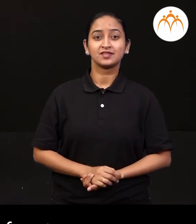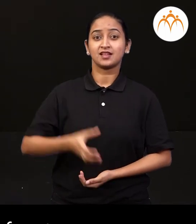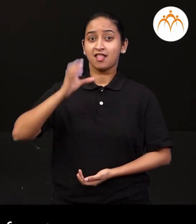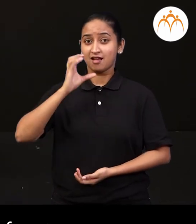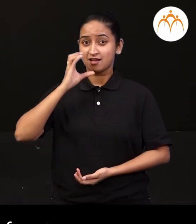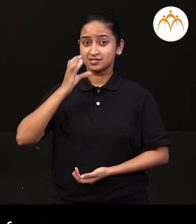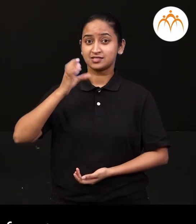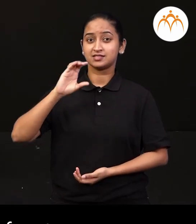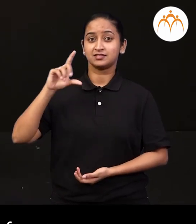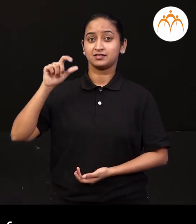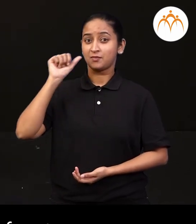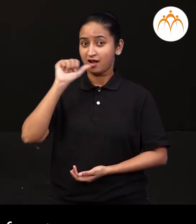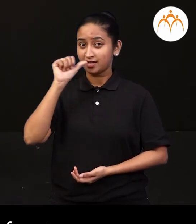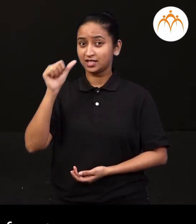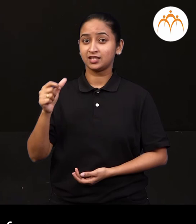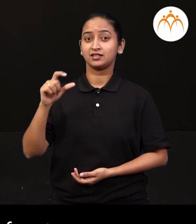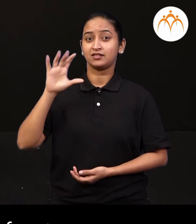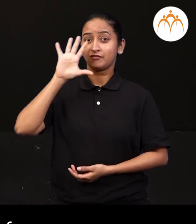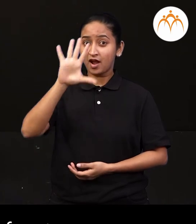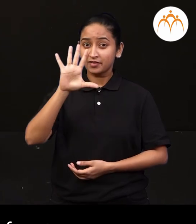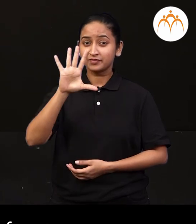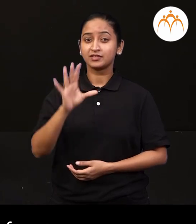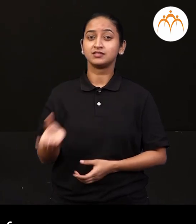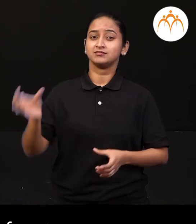Add 5 glasses of water.